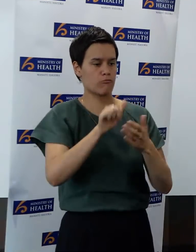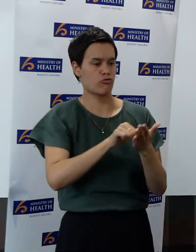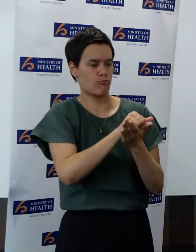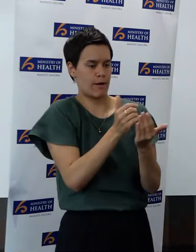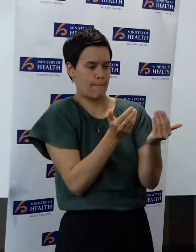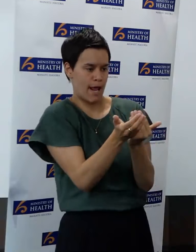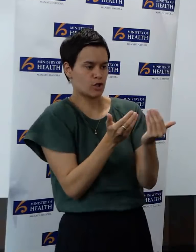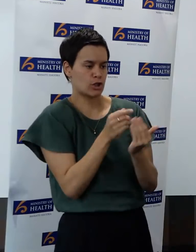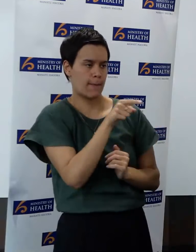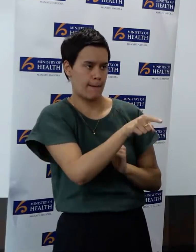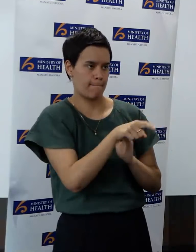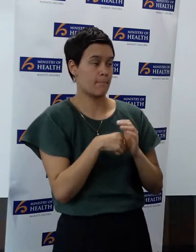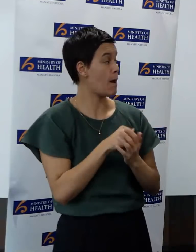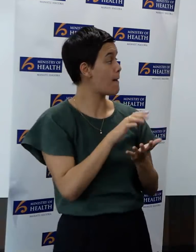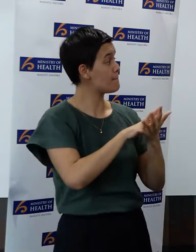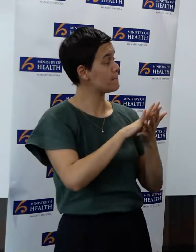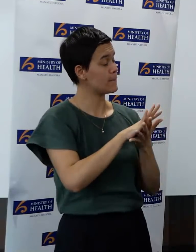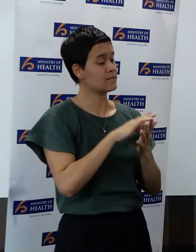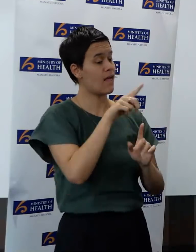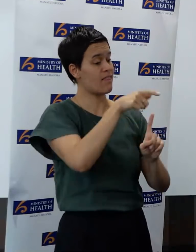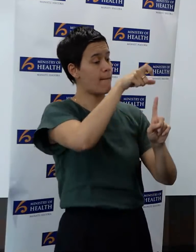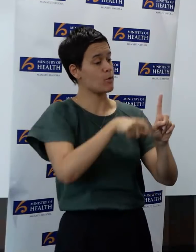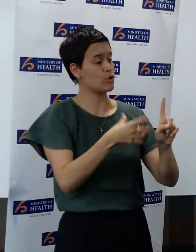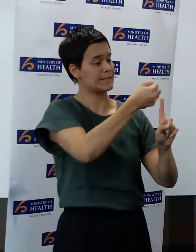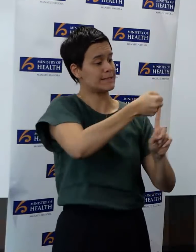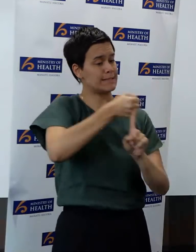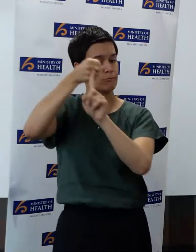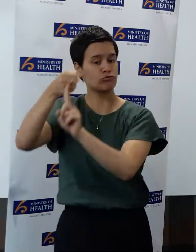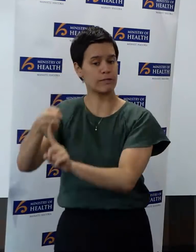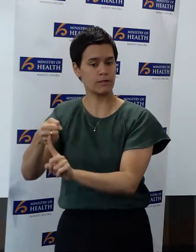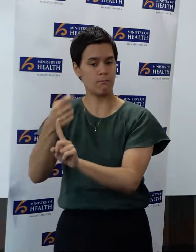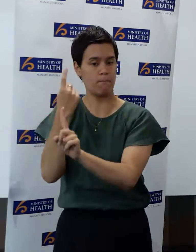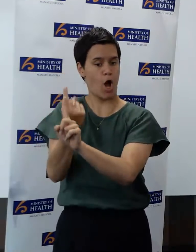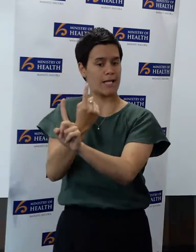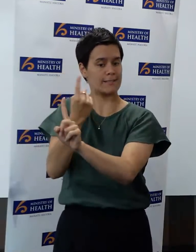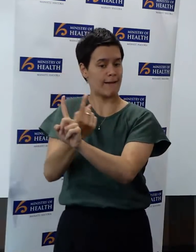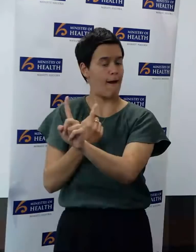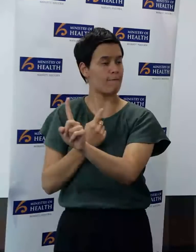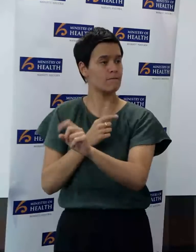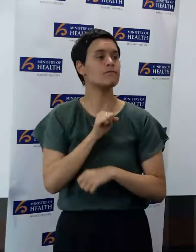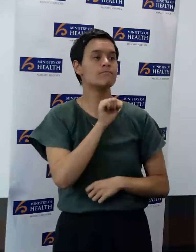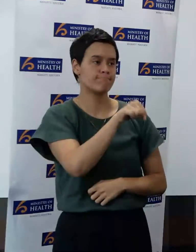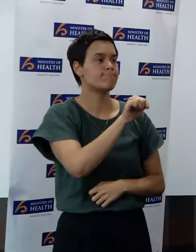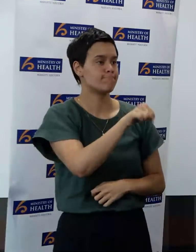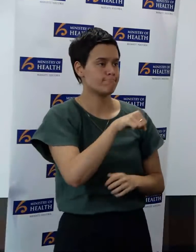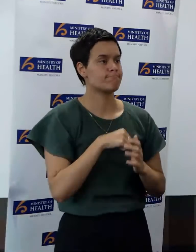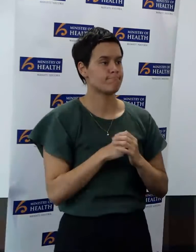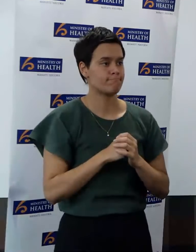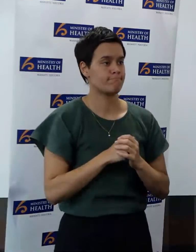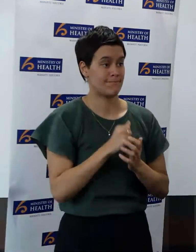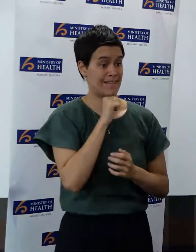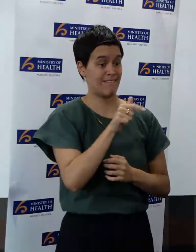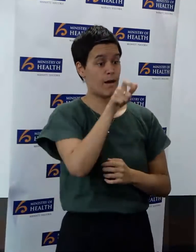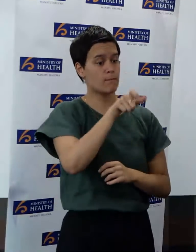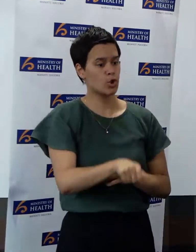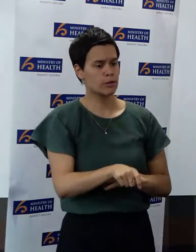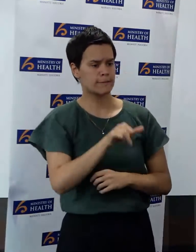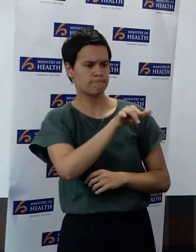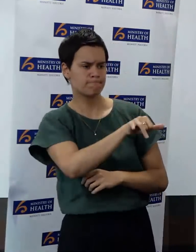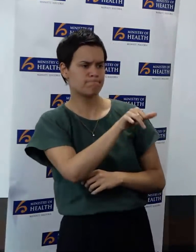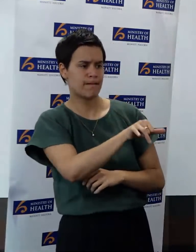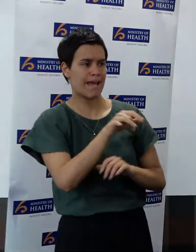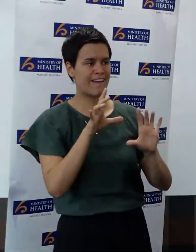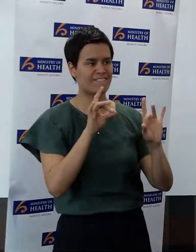So have they been separated from other people in the hospital? Yes, so the normal management of someone who's a suspected case of an